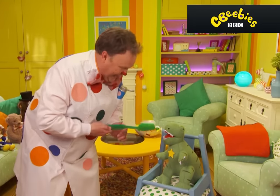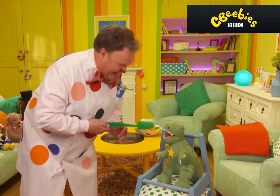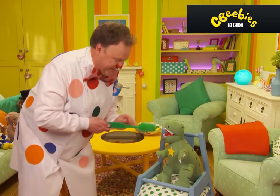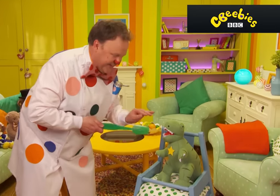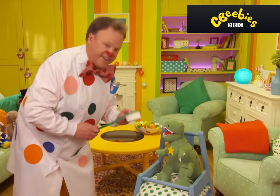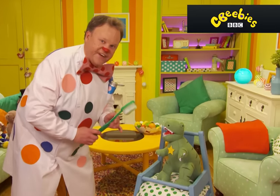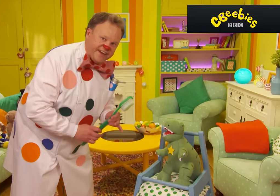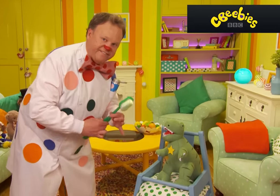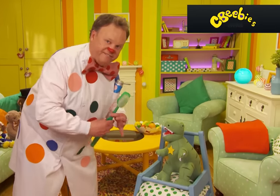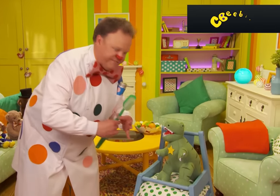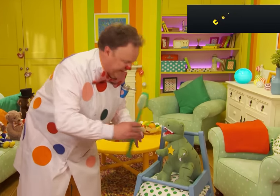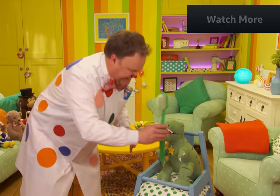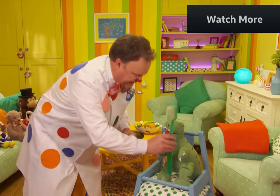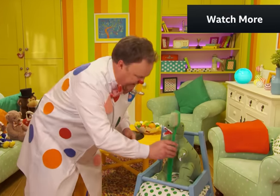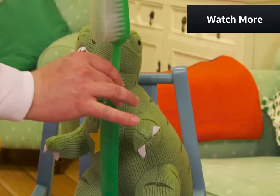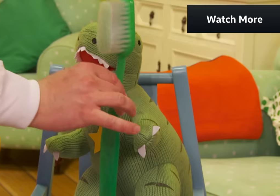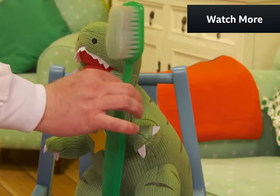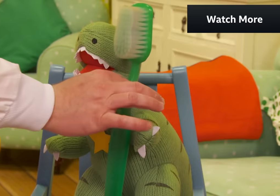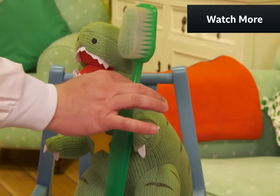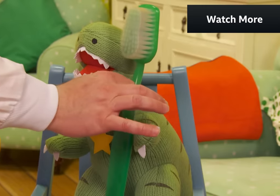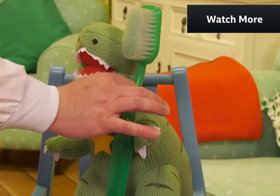That should do the trick. There we are.